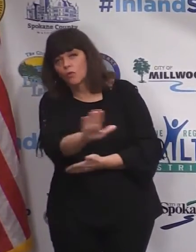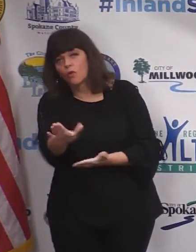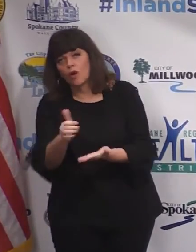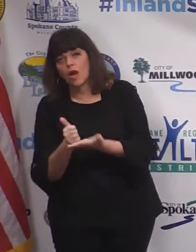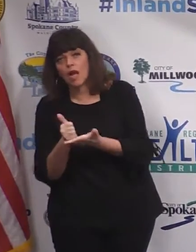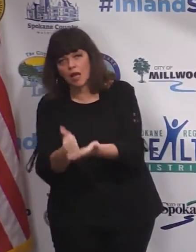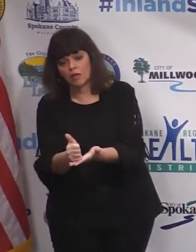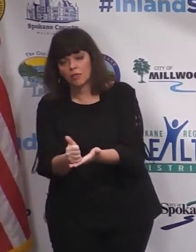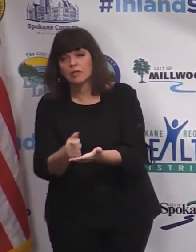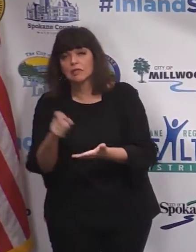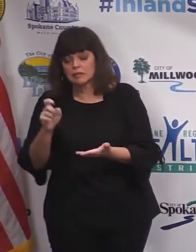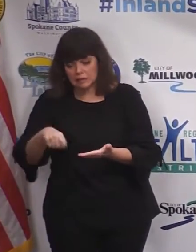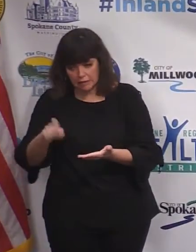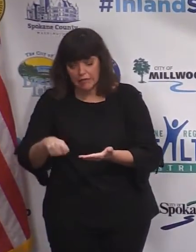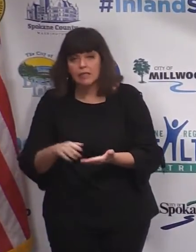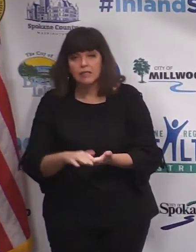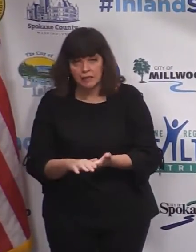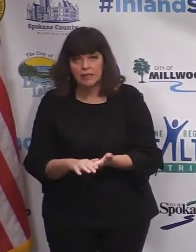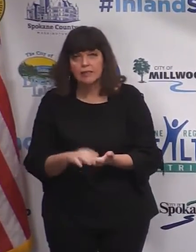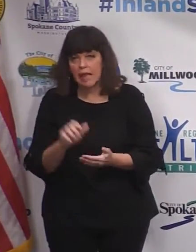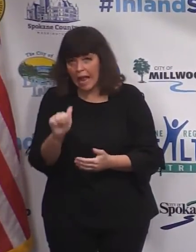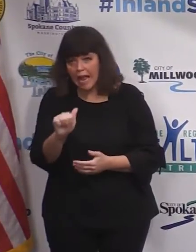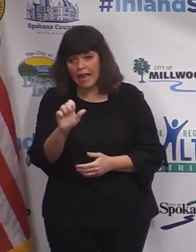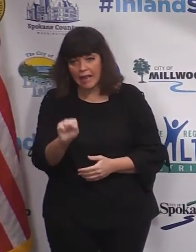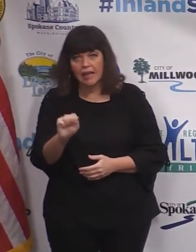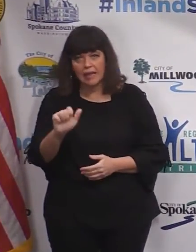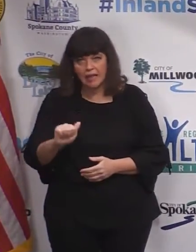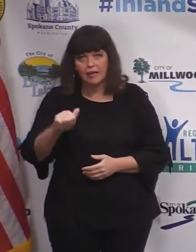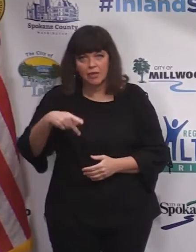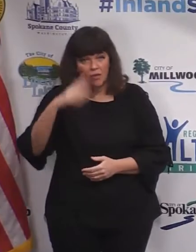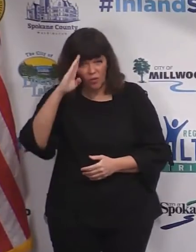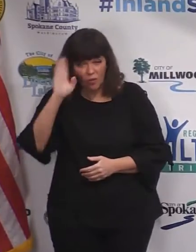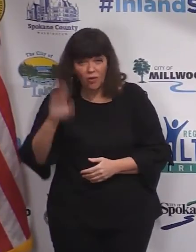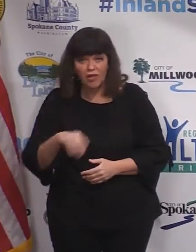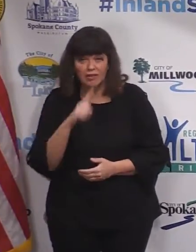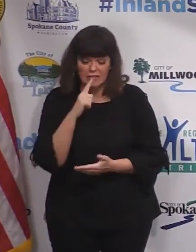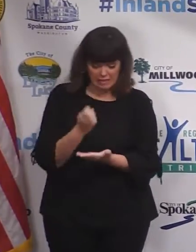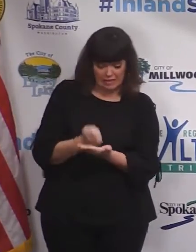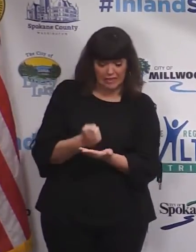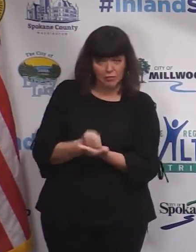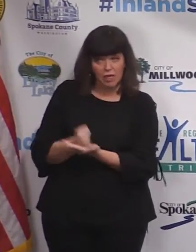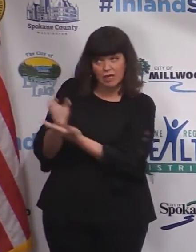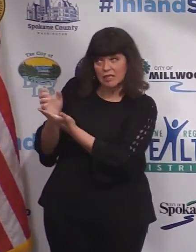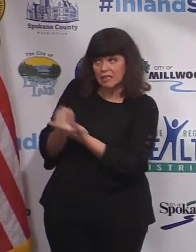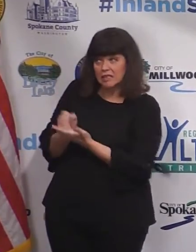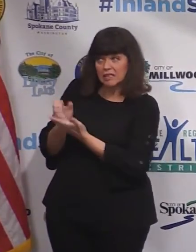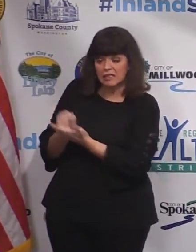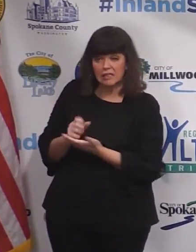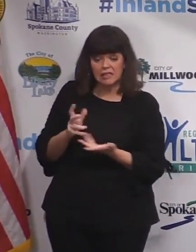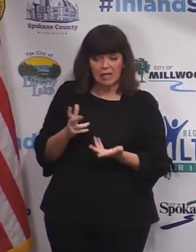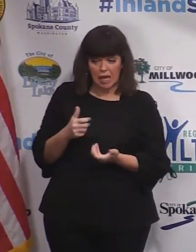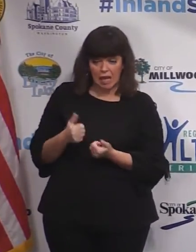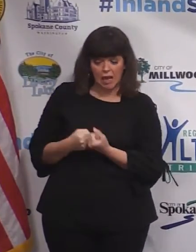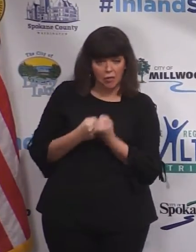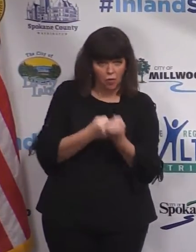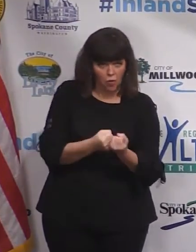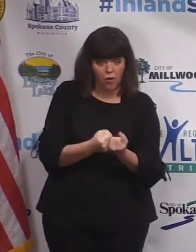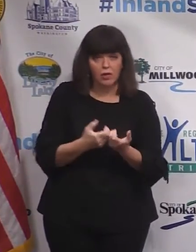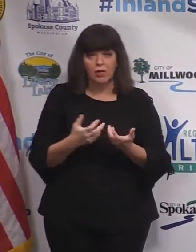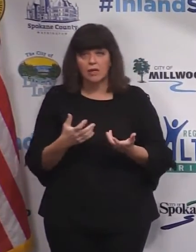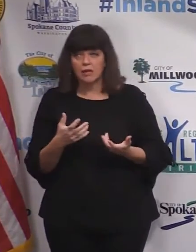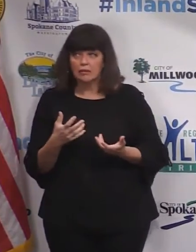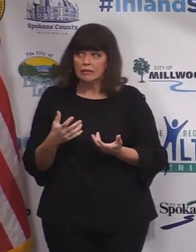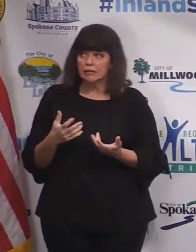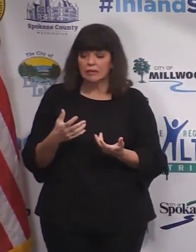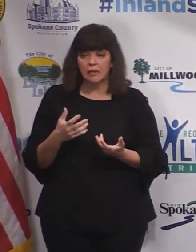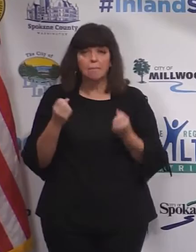as soon as possible. We know that the economic shocks to the system are going to keep coming, and we need to keep rapidly scaling our response to